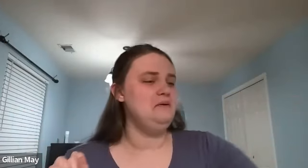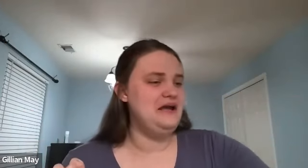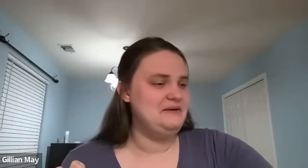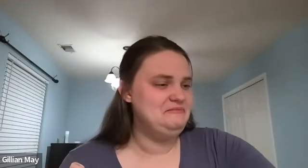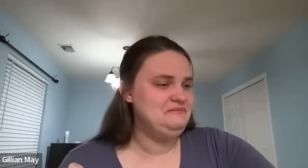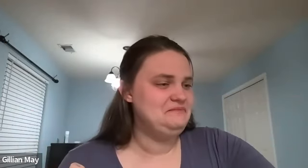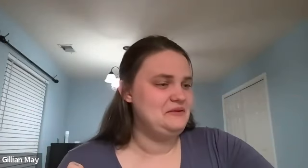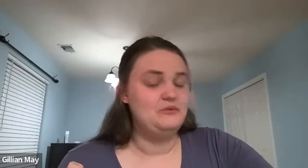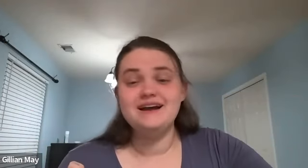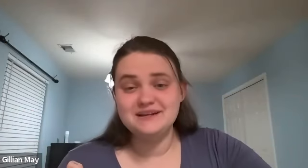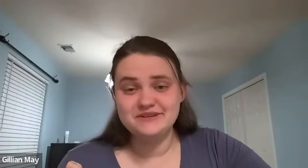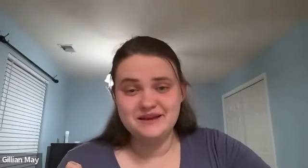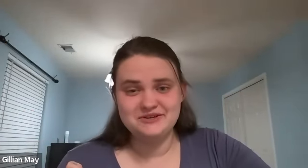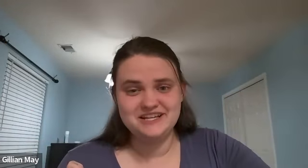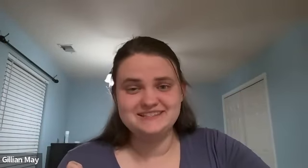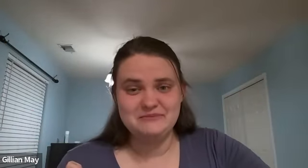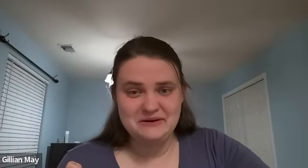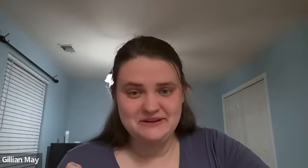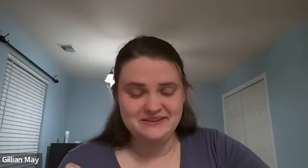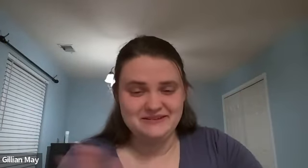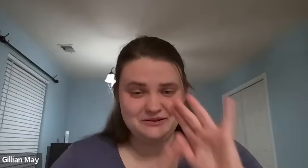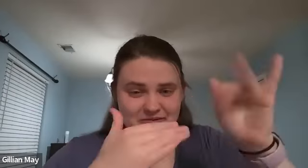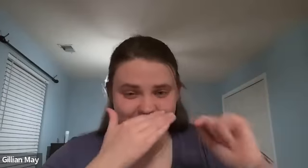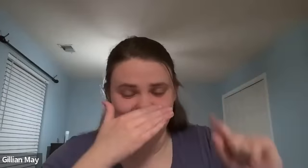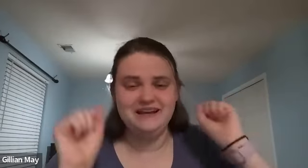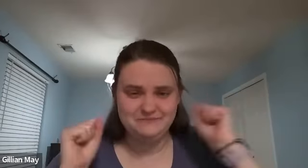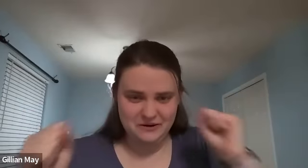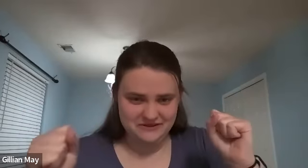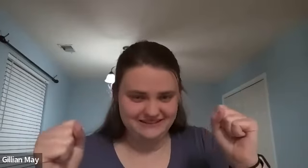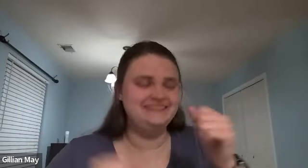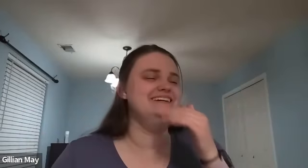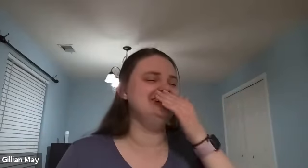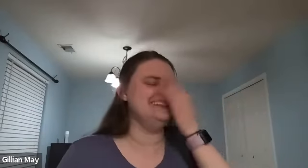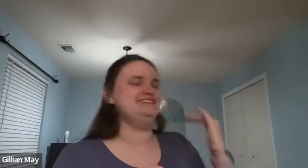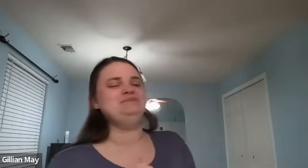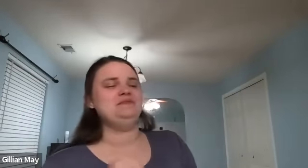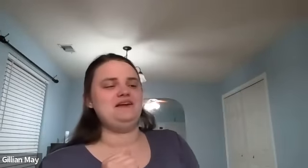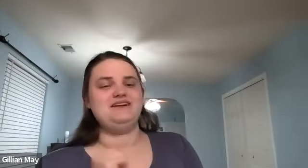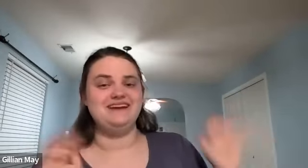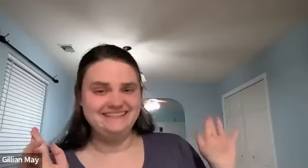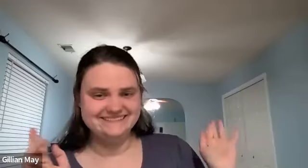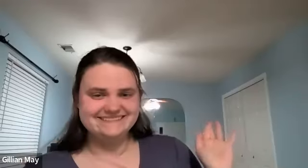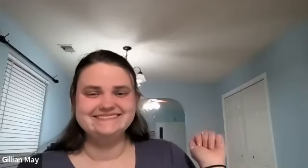okay, we're not done with numbers yet. So you guys bear with it. All right, ready?